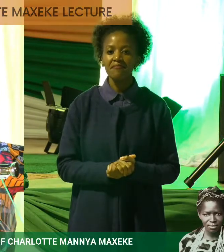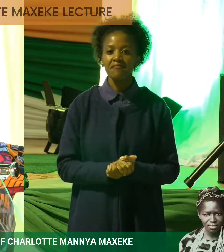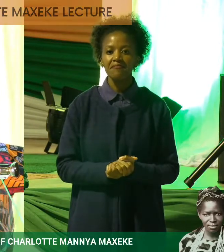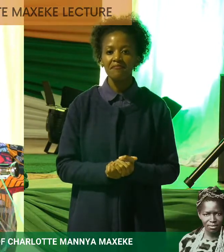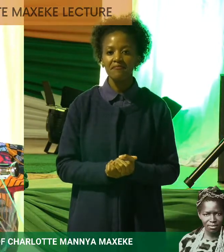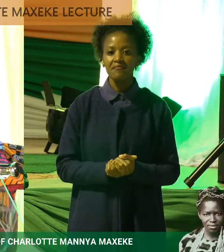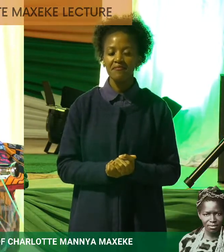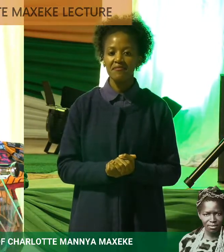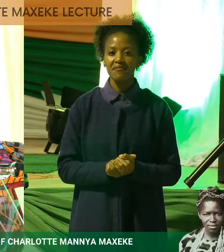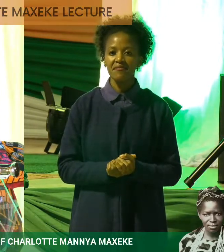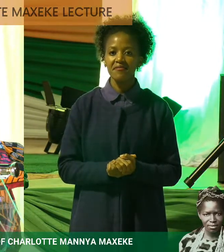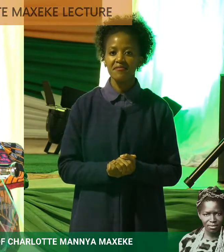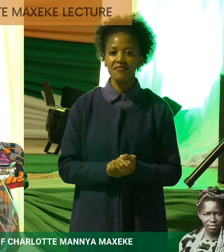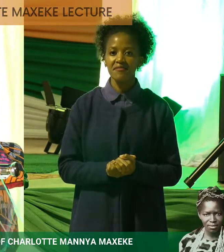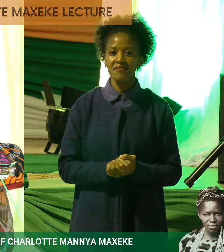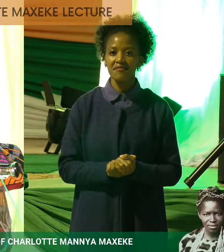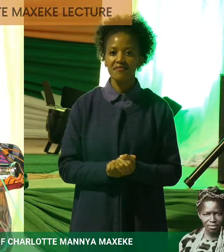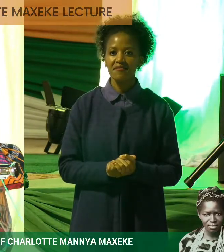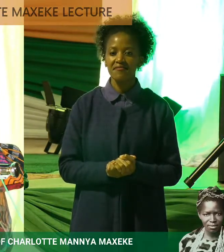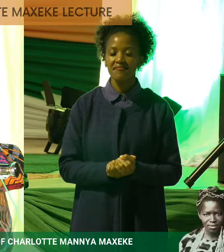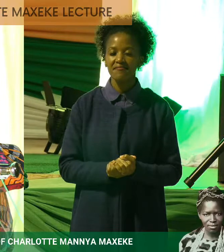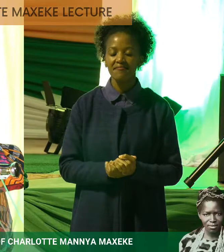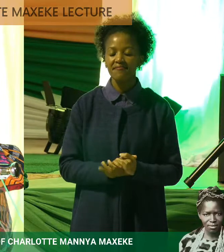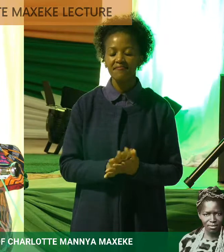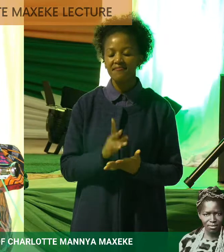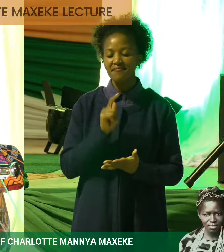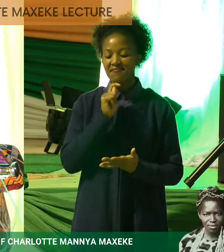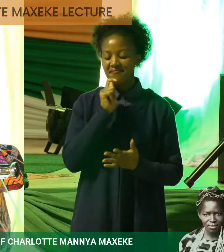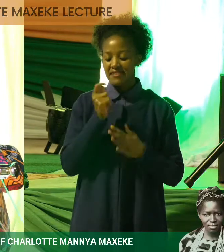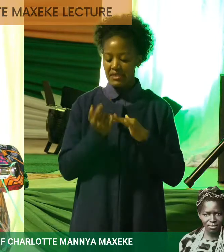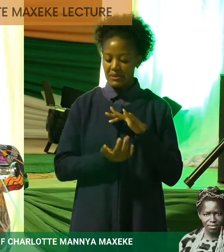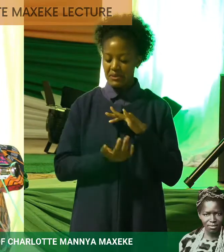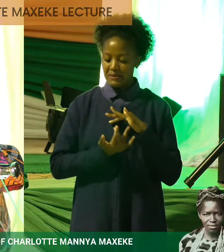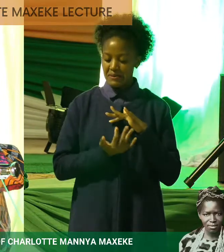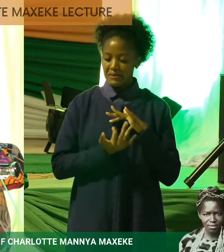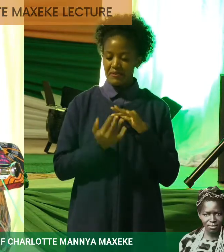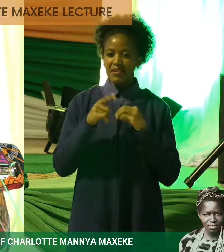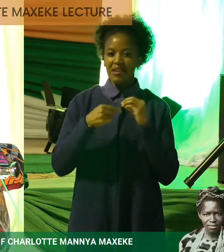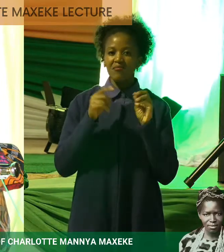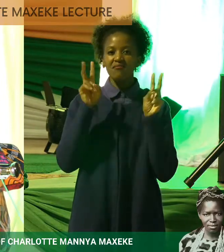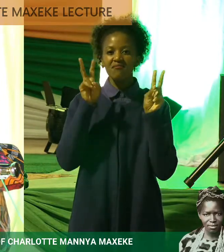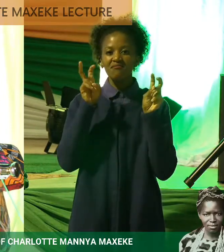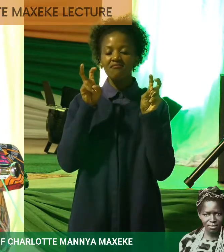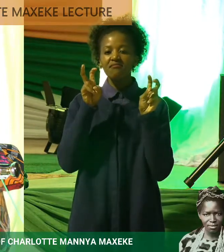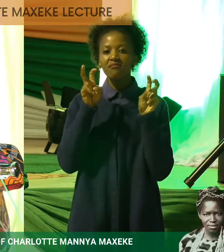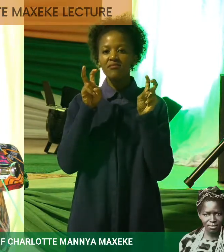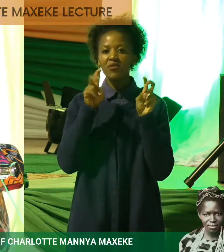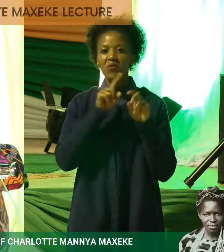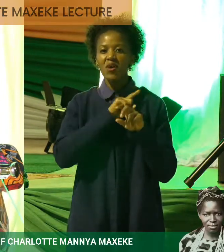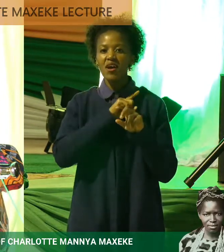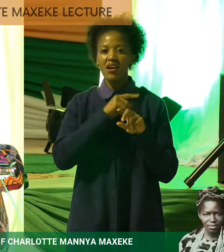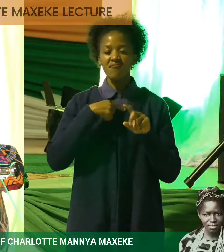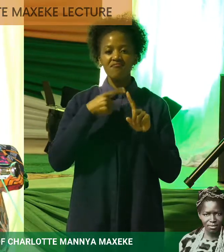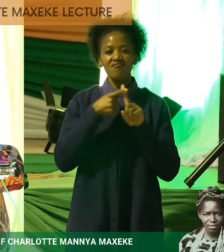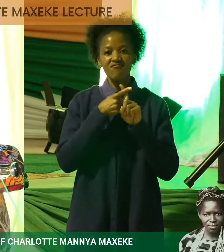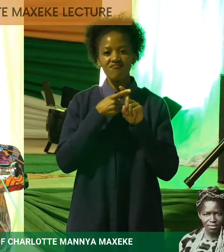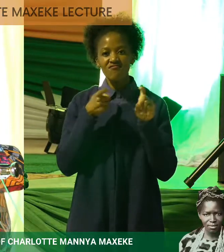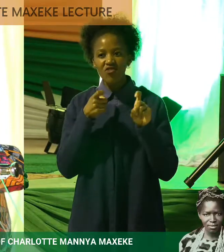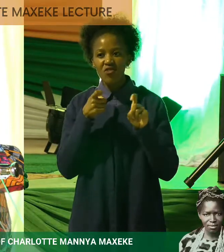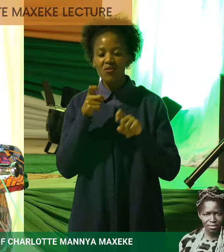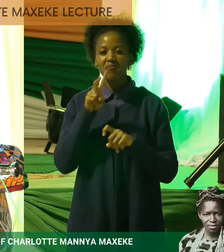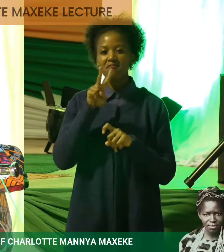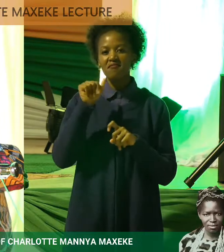You know, I'm very passionate about this subject because I'm also from the Vaal in